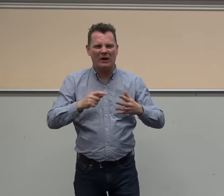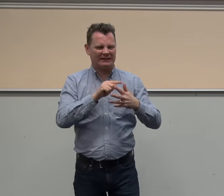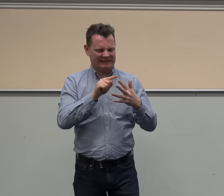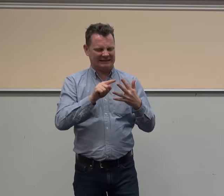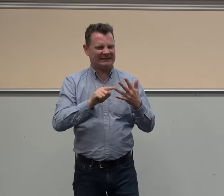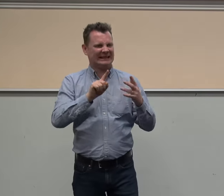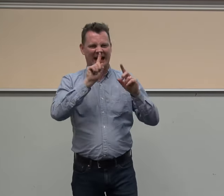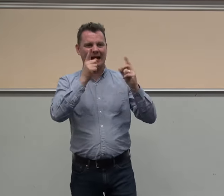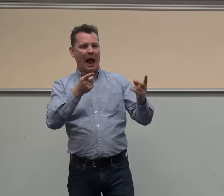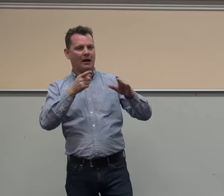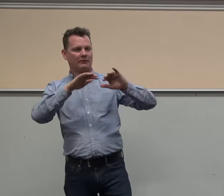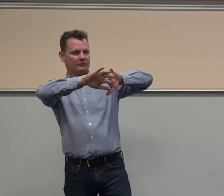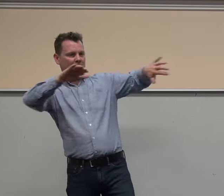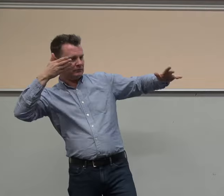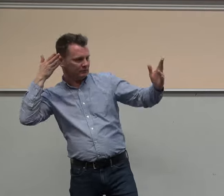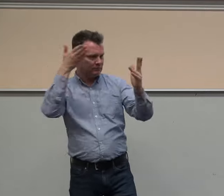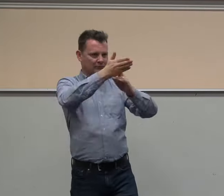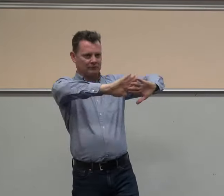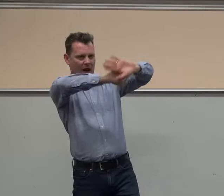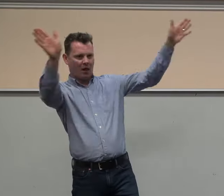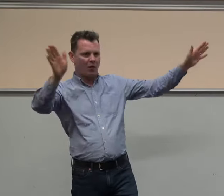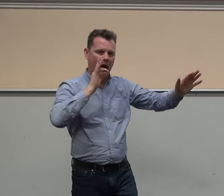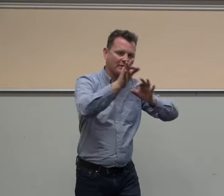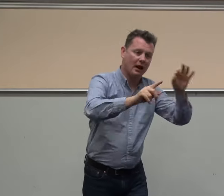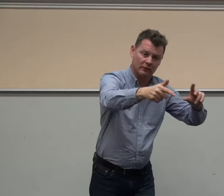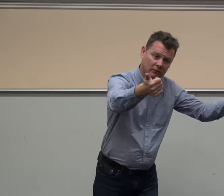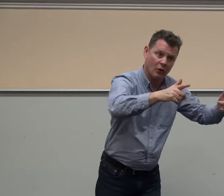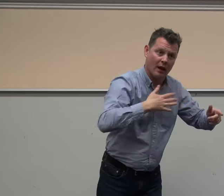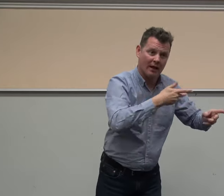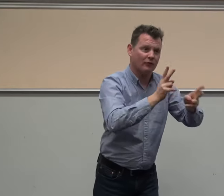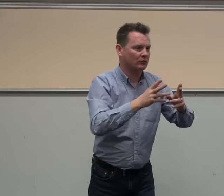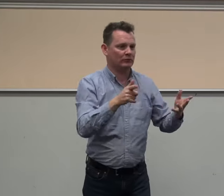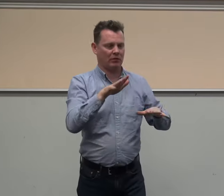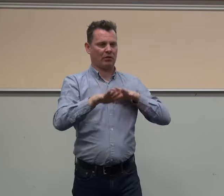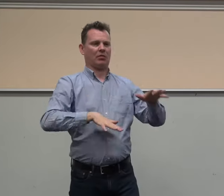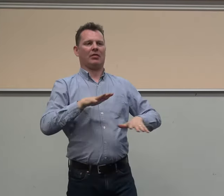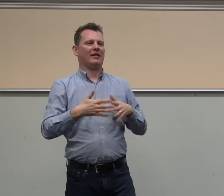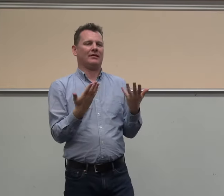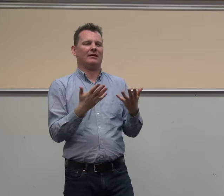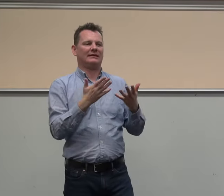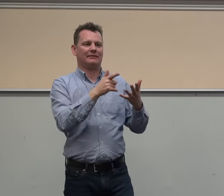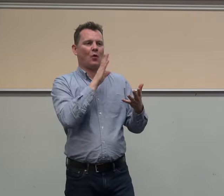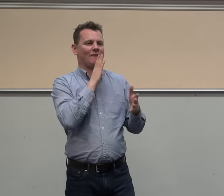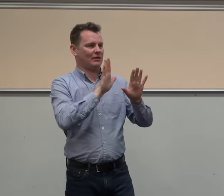obviously you can't wade in as an academic and ask the people who've been interpreted for. So a lot of interpreting studies